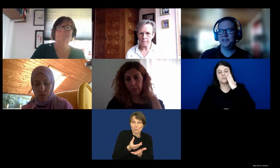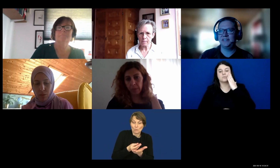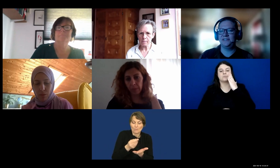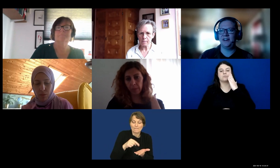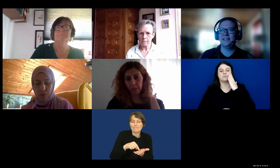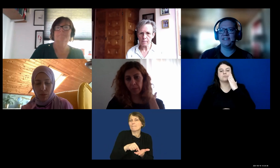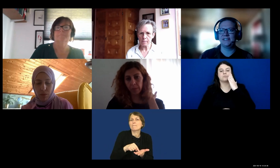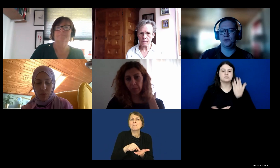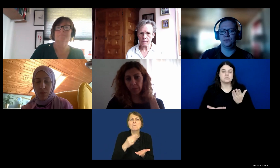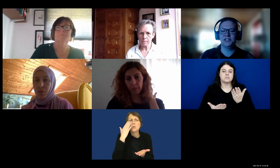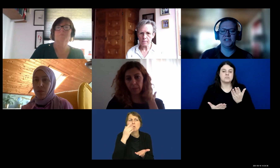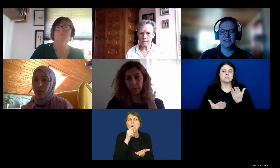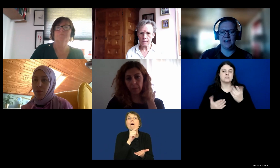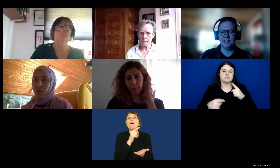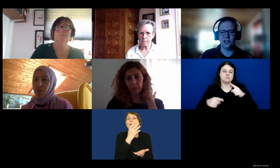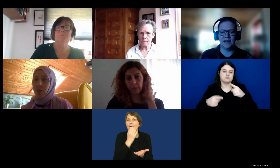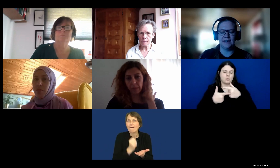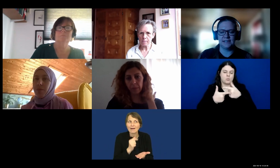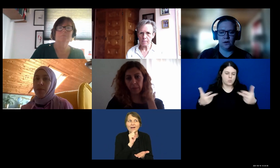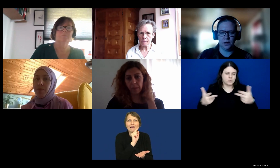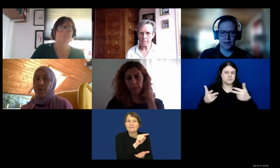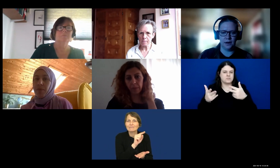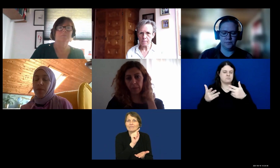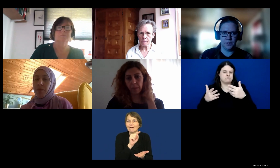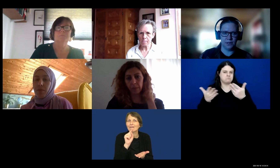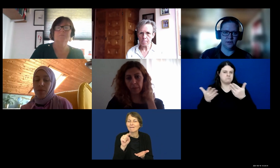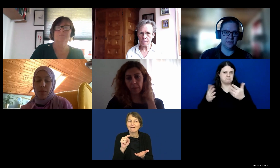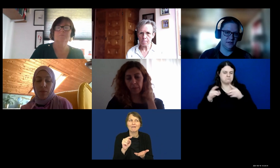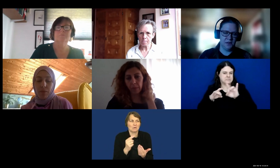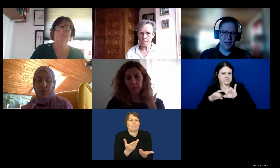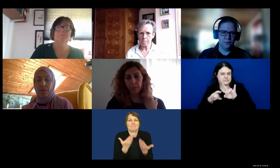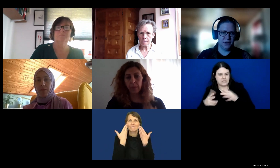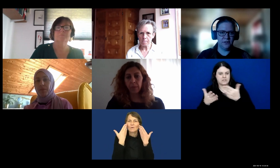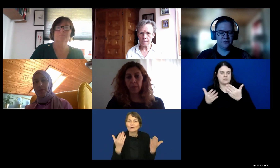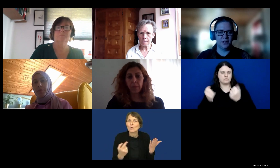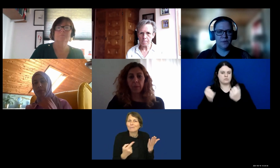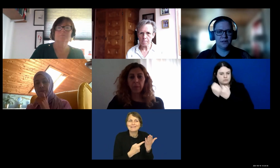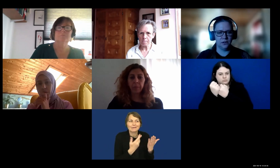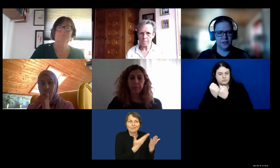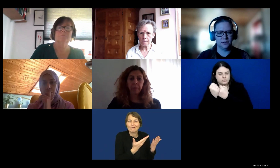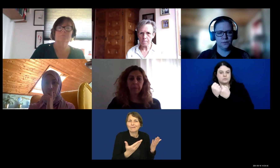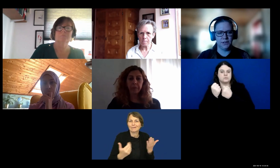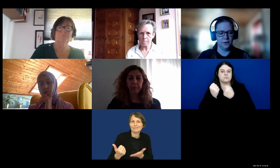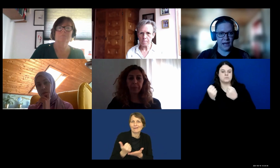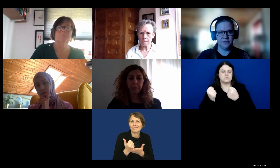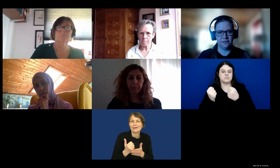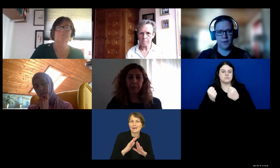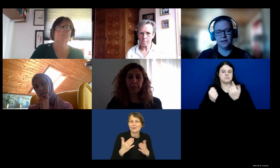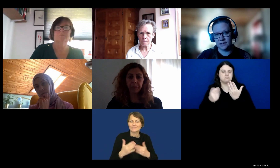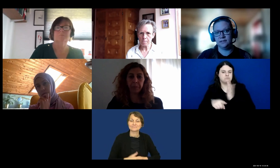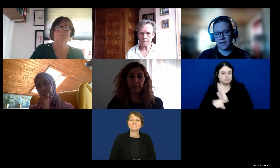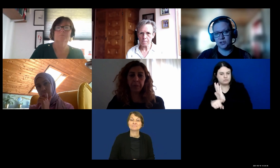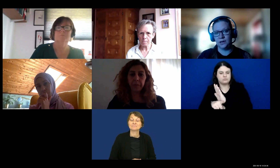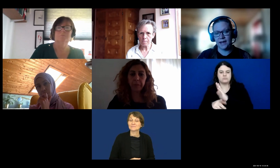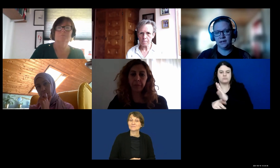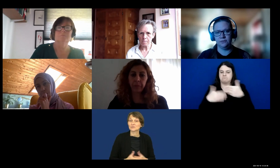what devices or what technical aids are there, because one of the fundamental things when you have deafblindness